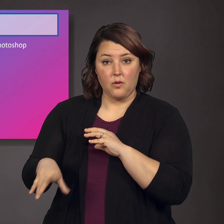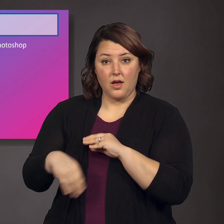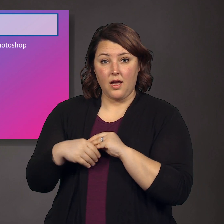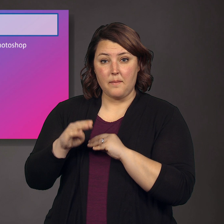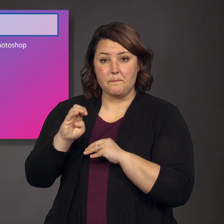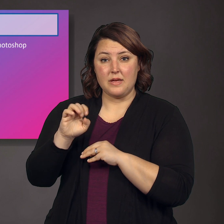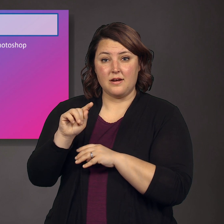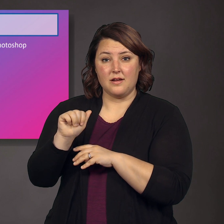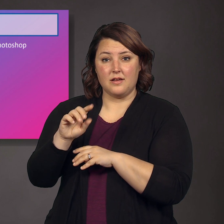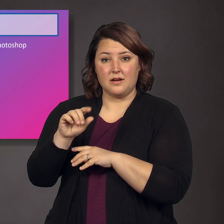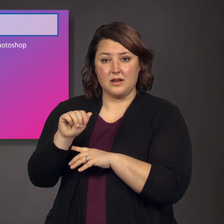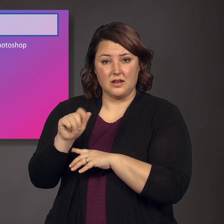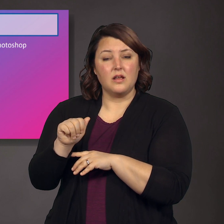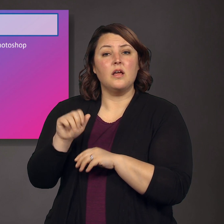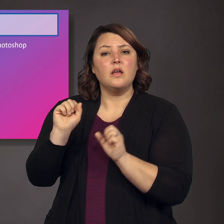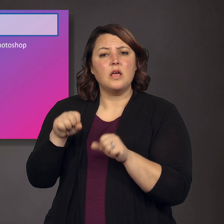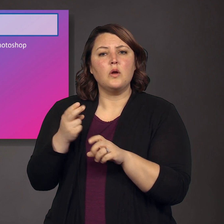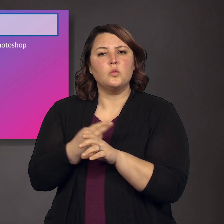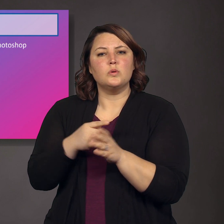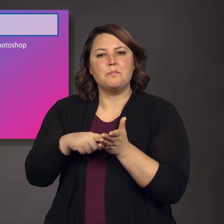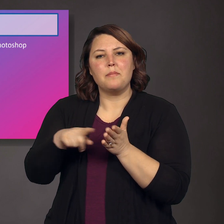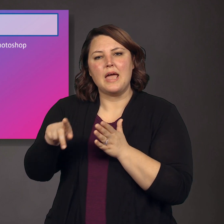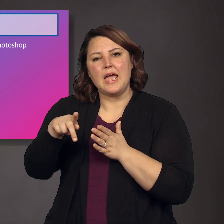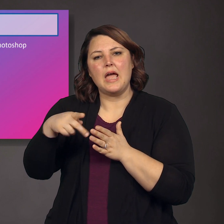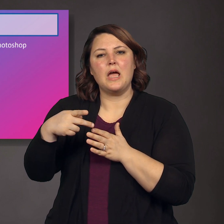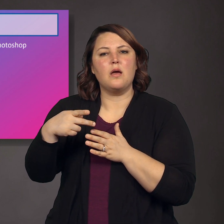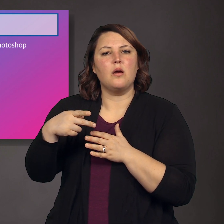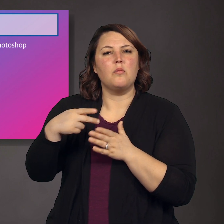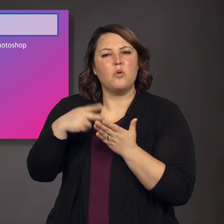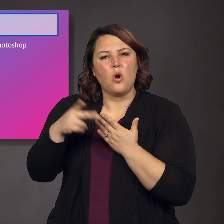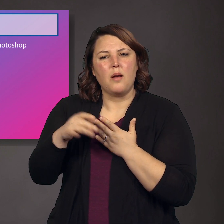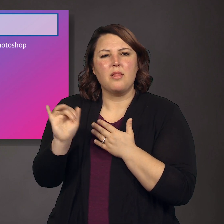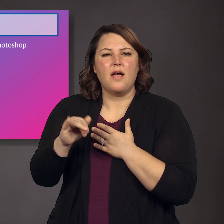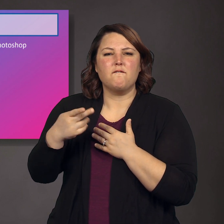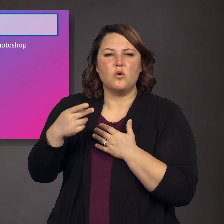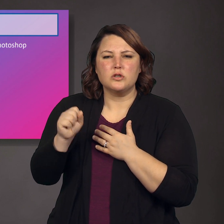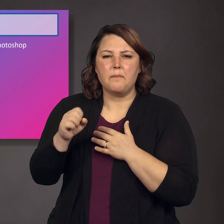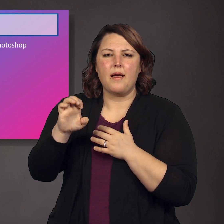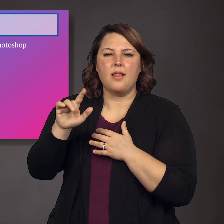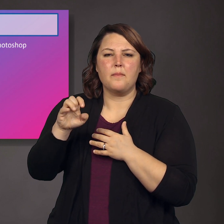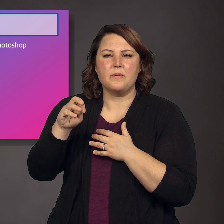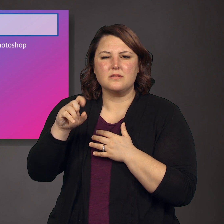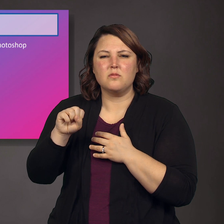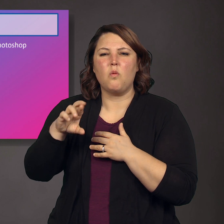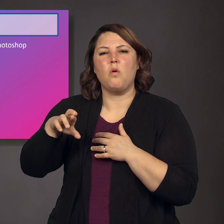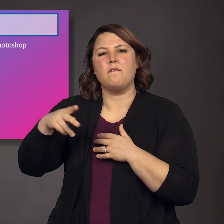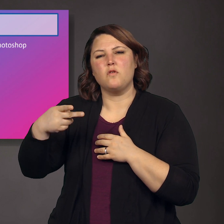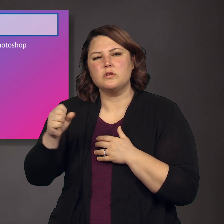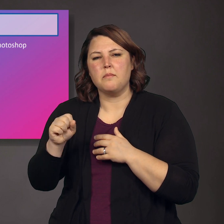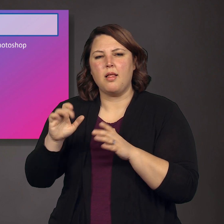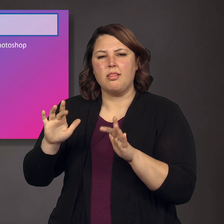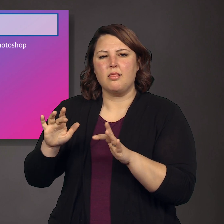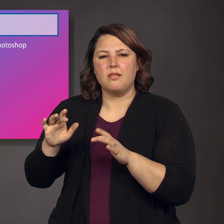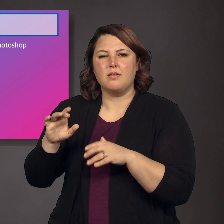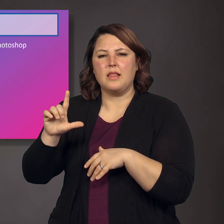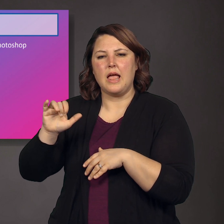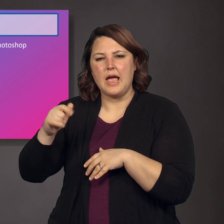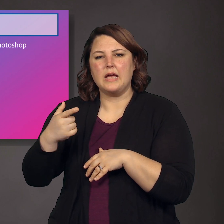use paid programs like Photoshop Elements or Photoshop Lightroom, but frankly, you can do